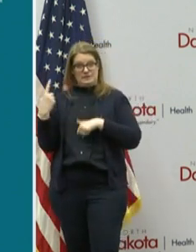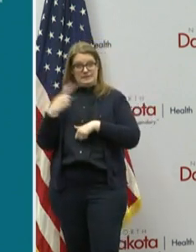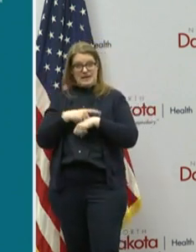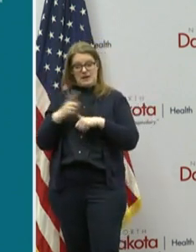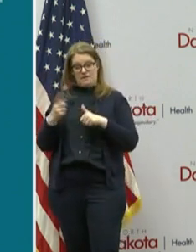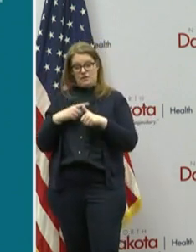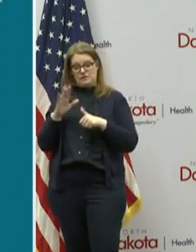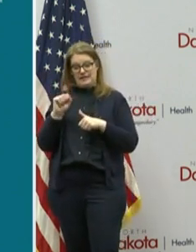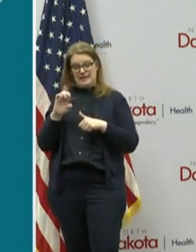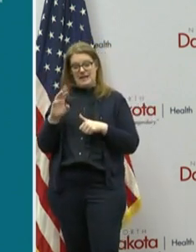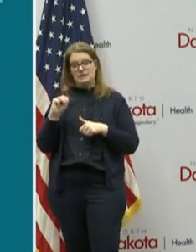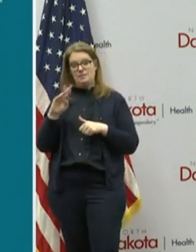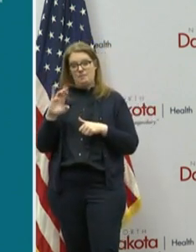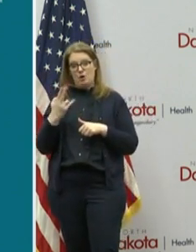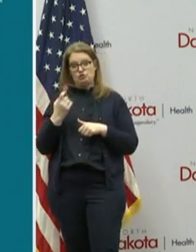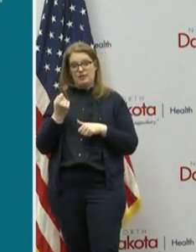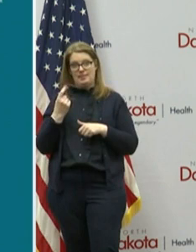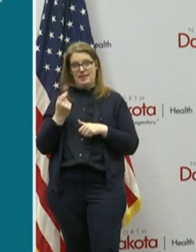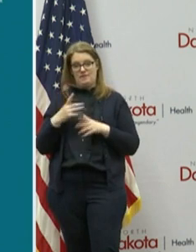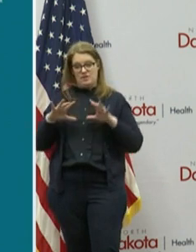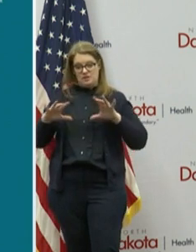first case on March 11th,